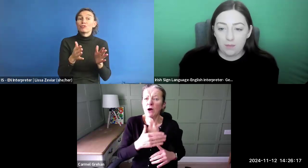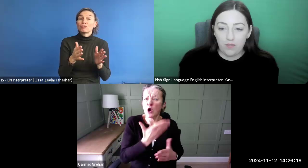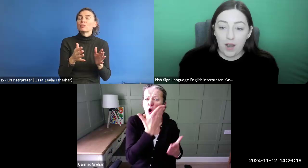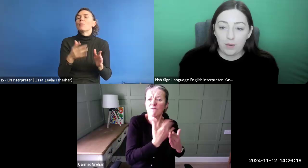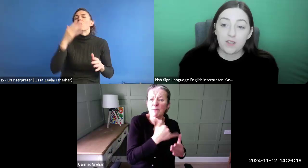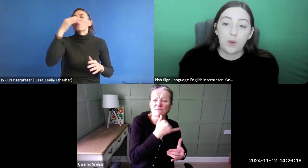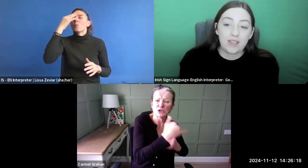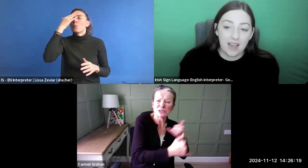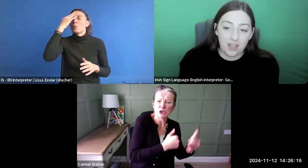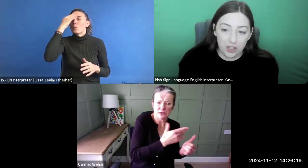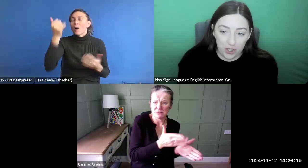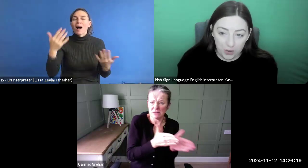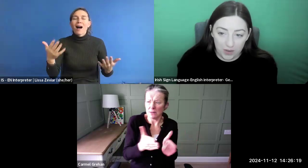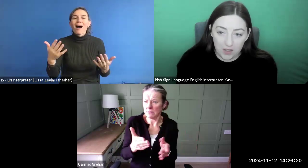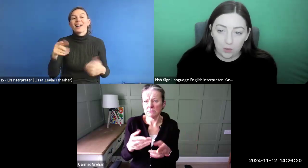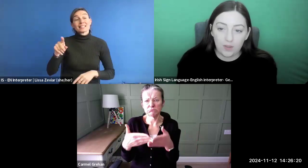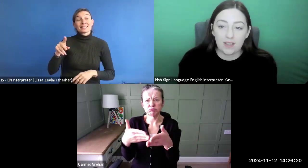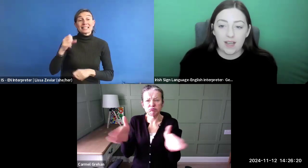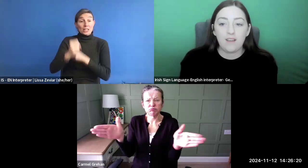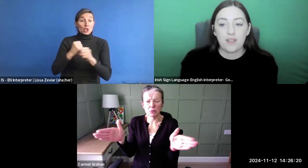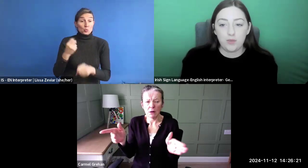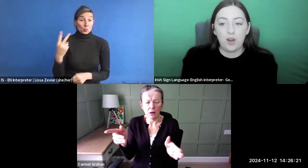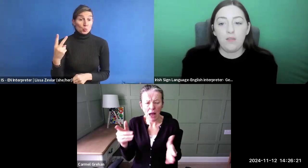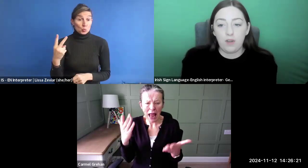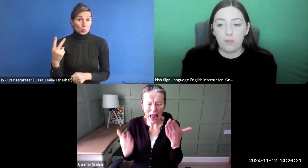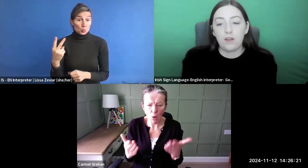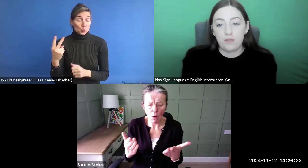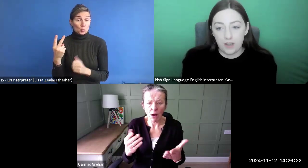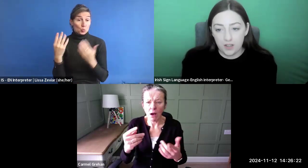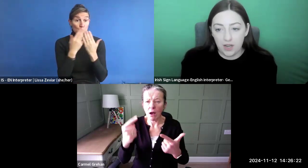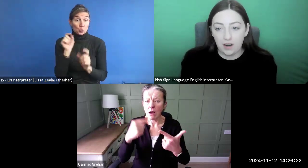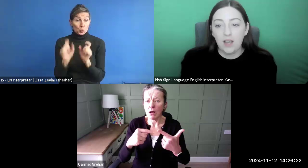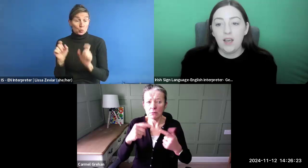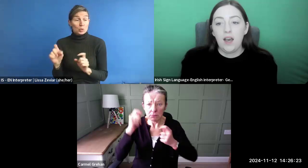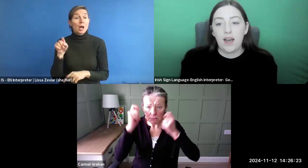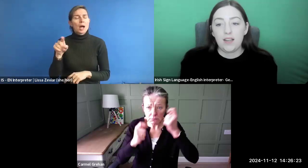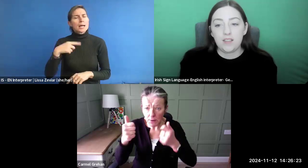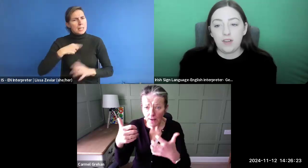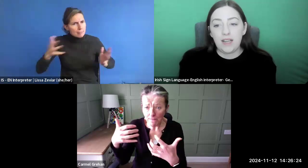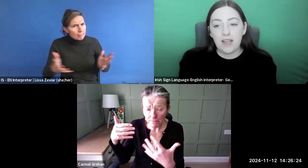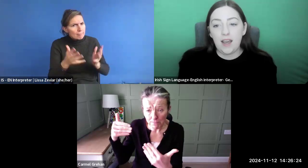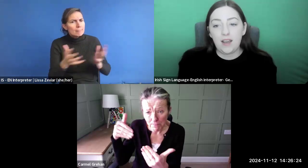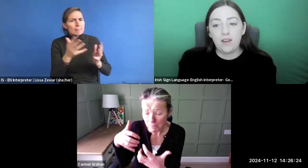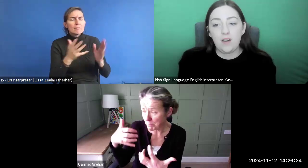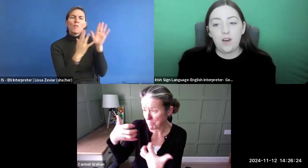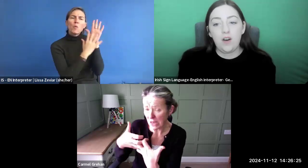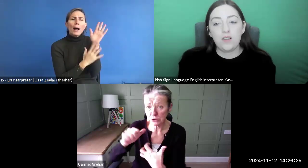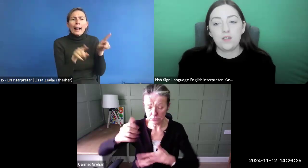their vocabulary, because they were second-year students. You know, they have stepped up a lot from their first year, and it's